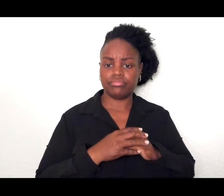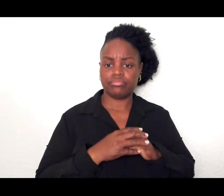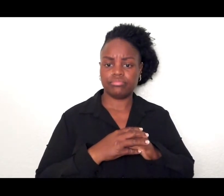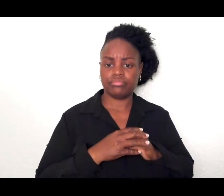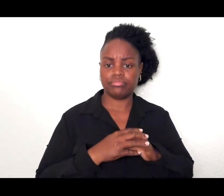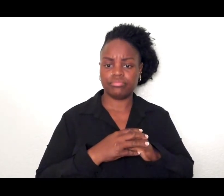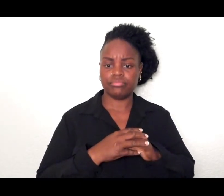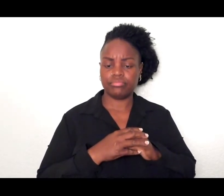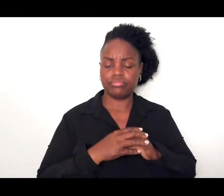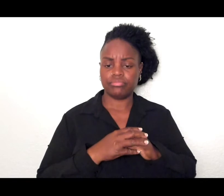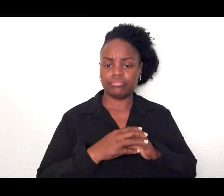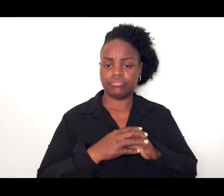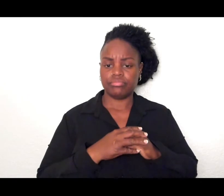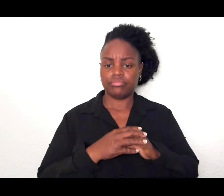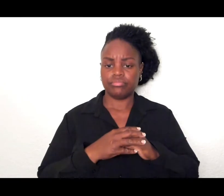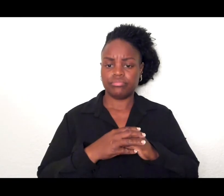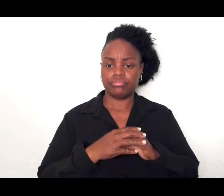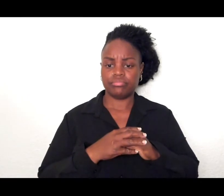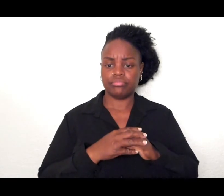When our homes